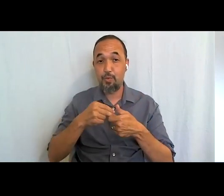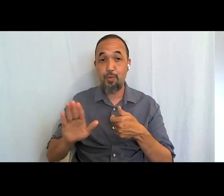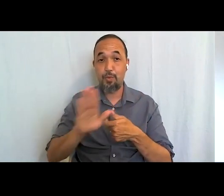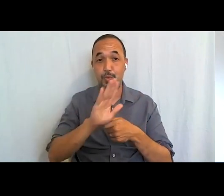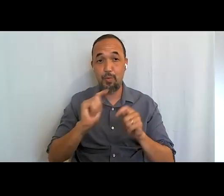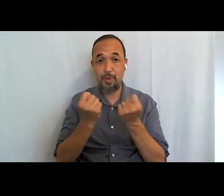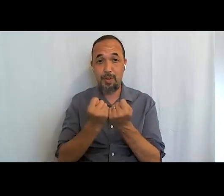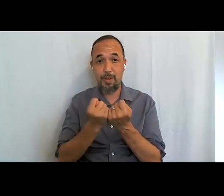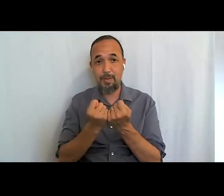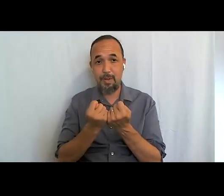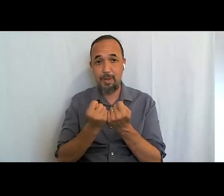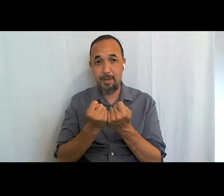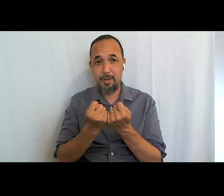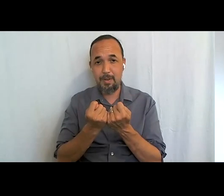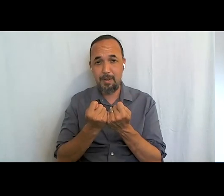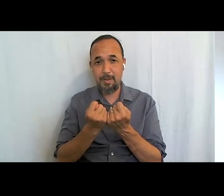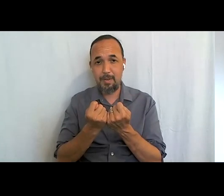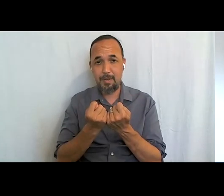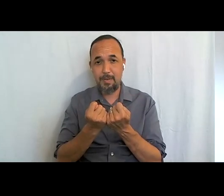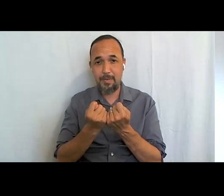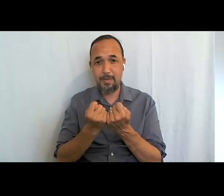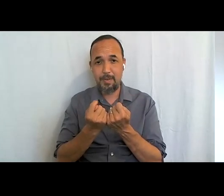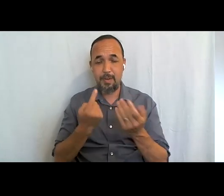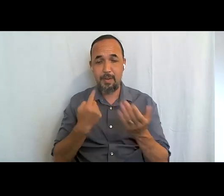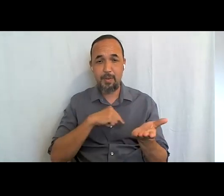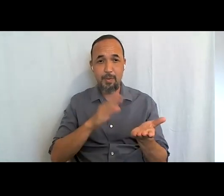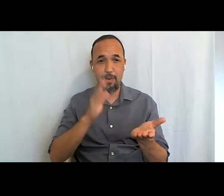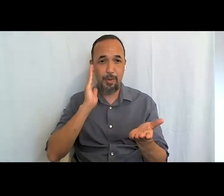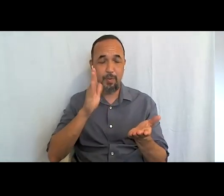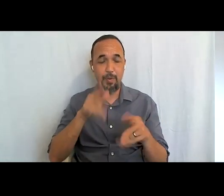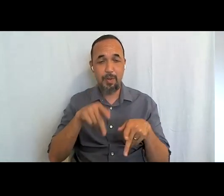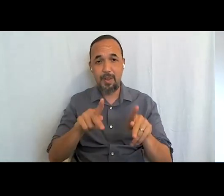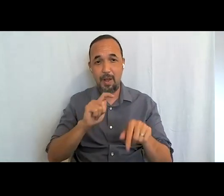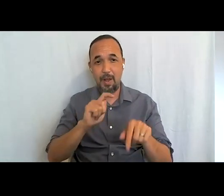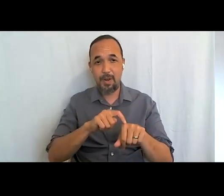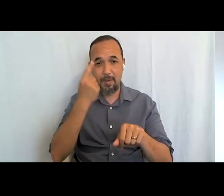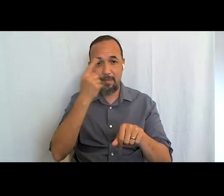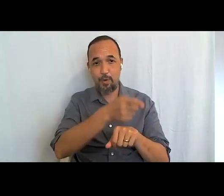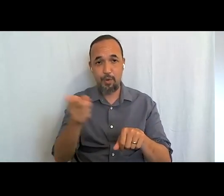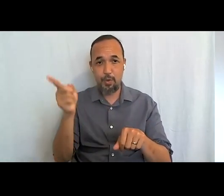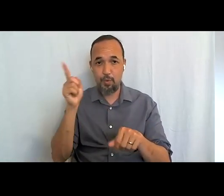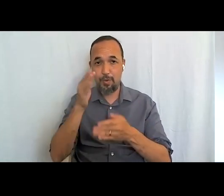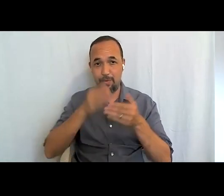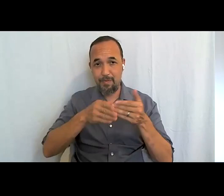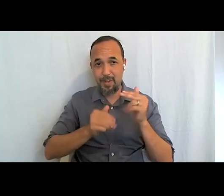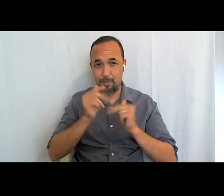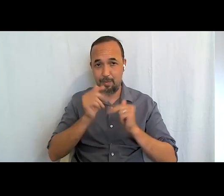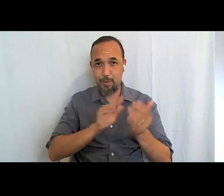We will give you that time to finish building your teams. Did you know that you get GISH